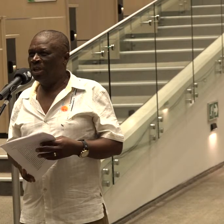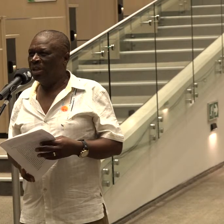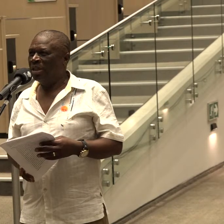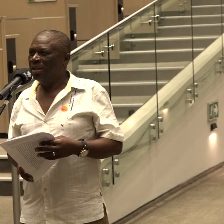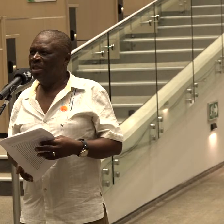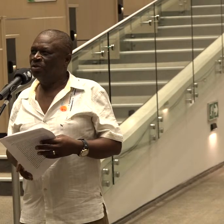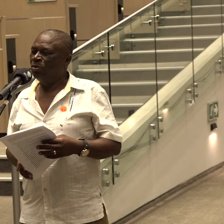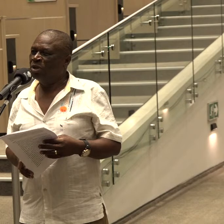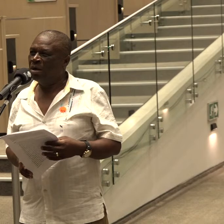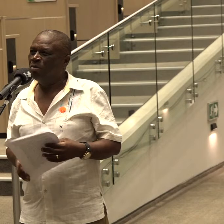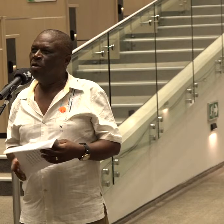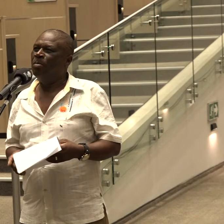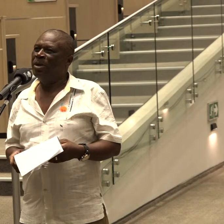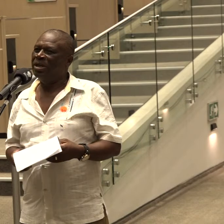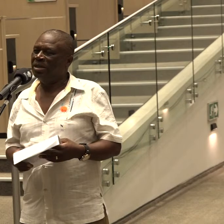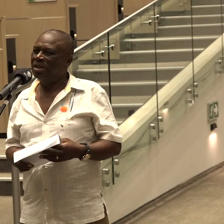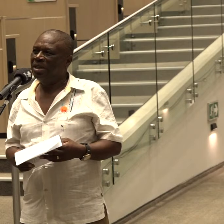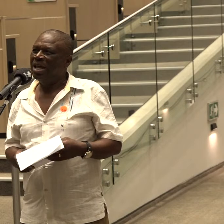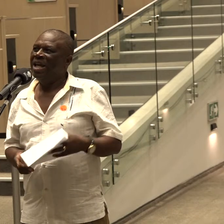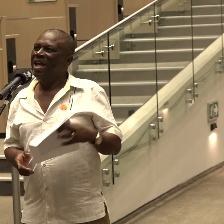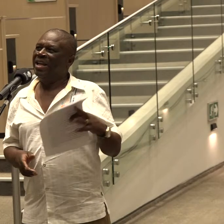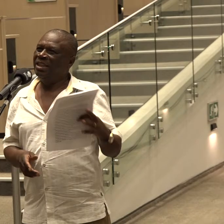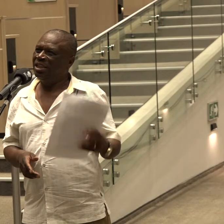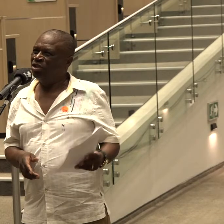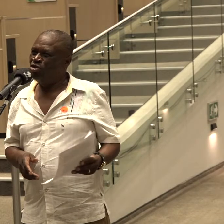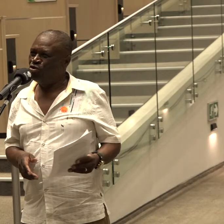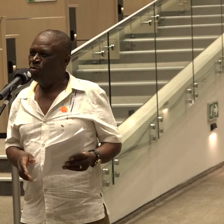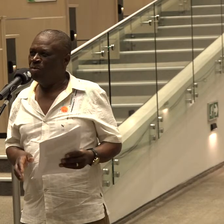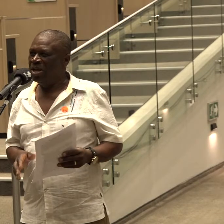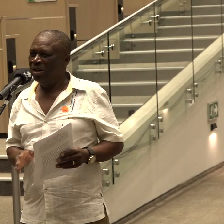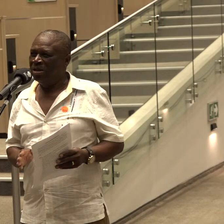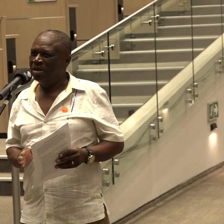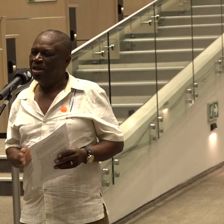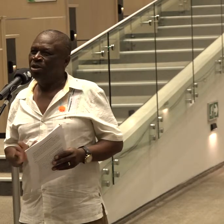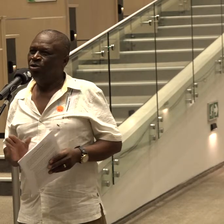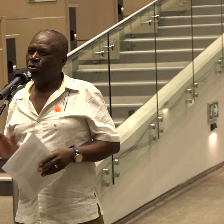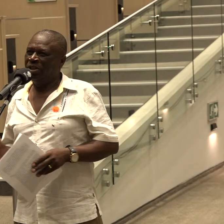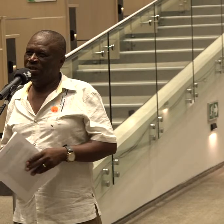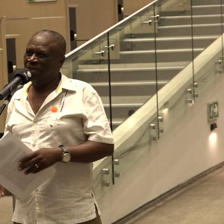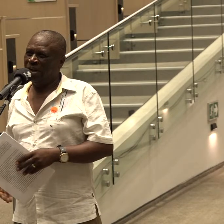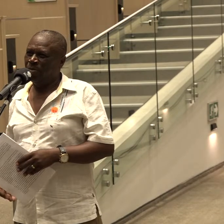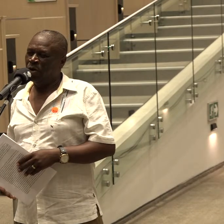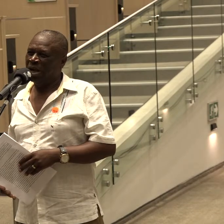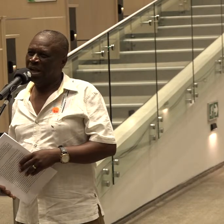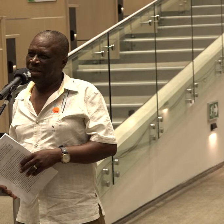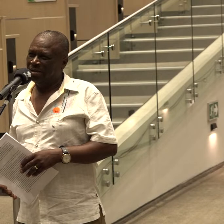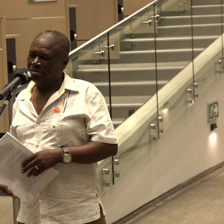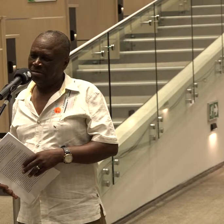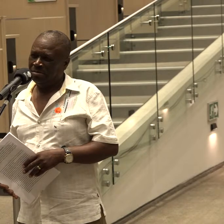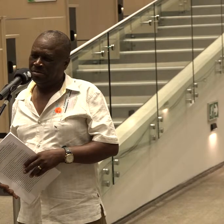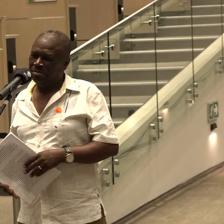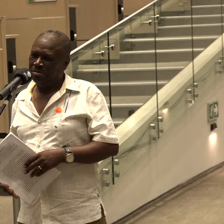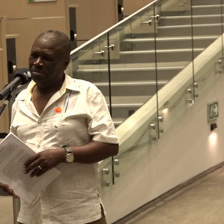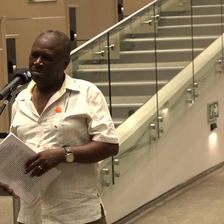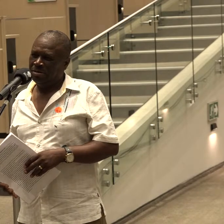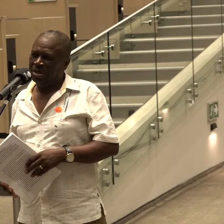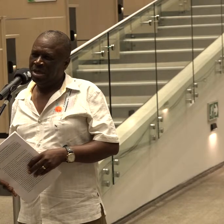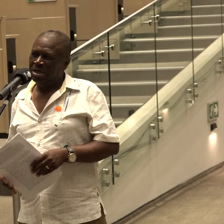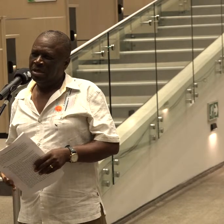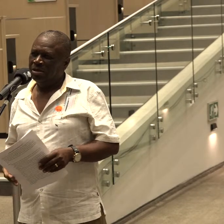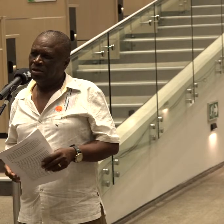a social compact and this new bill your default I